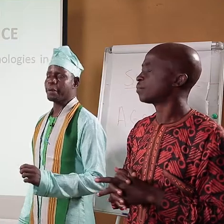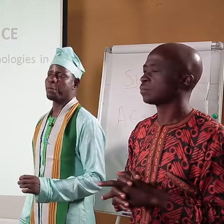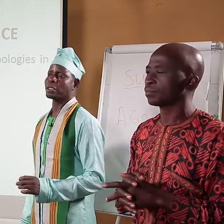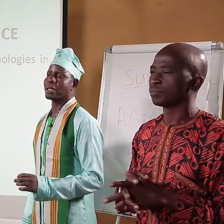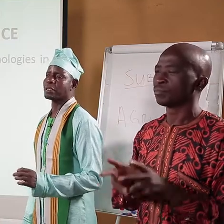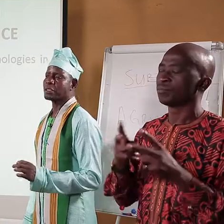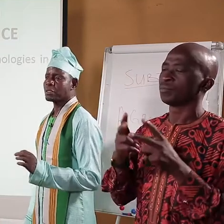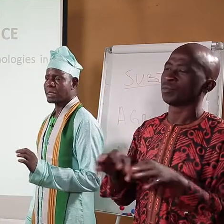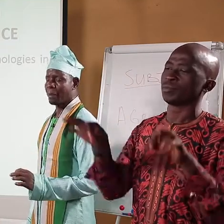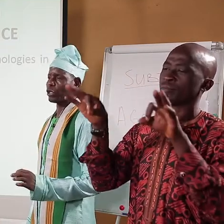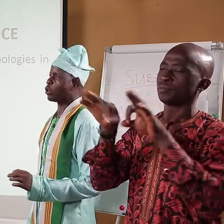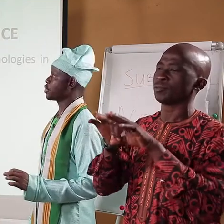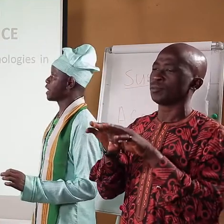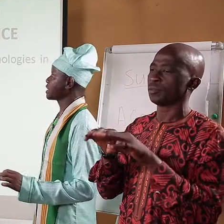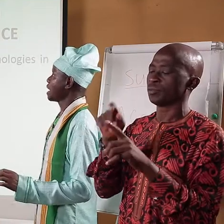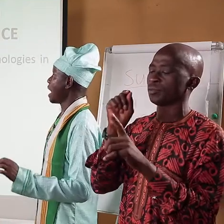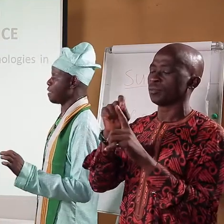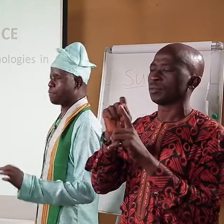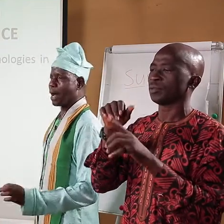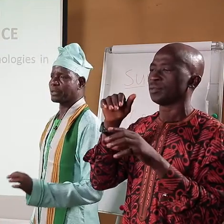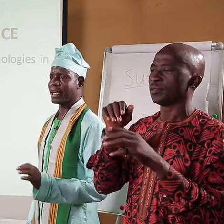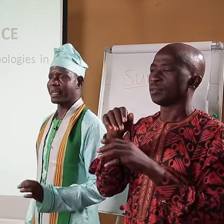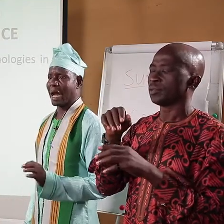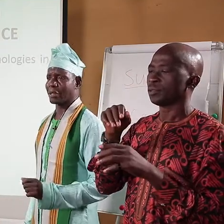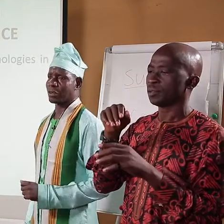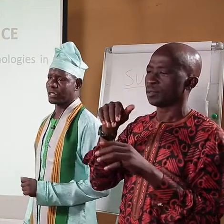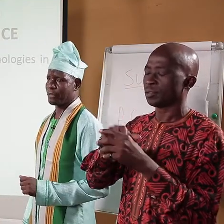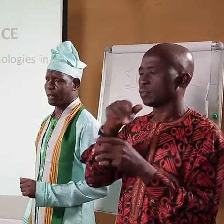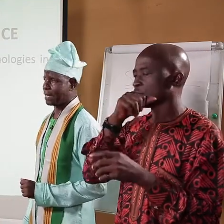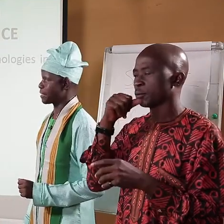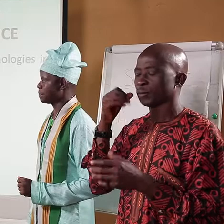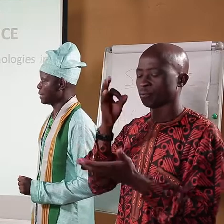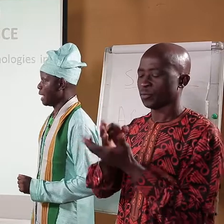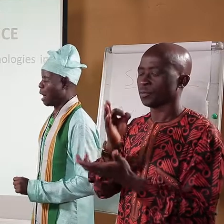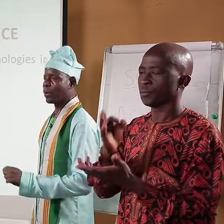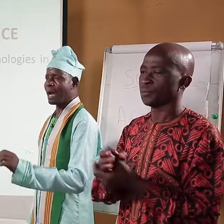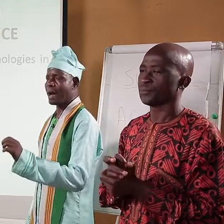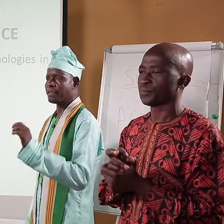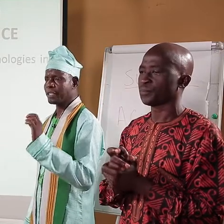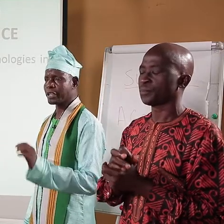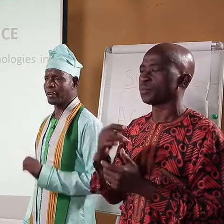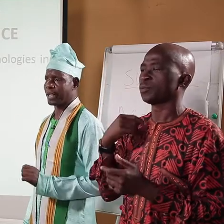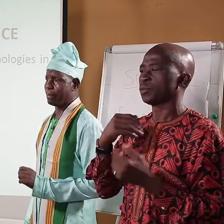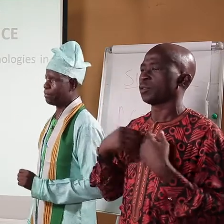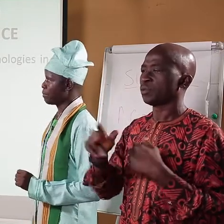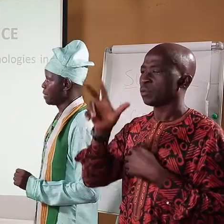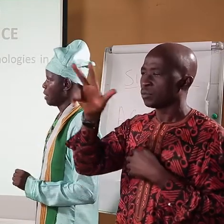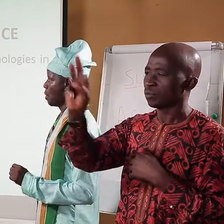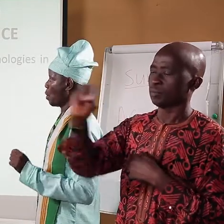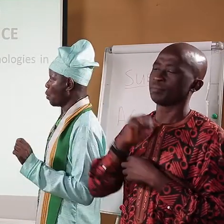Very, very important terminologies are found in agricultural finance. And we have 3 of